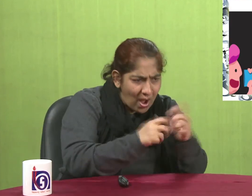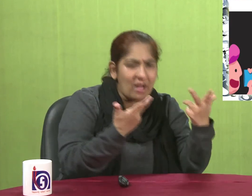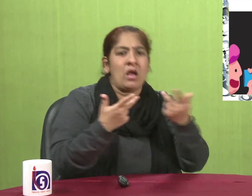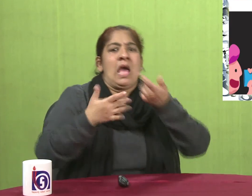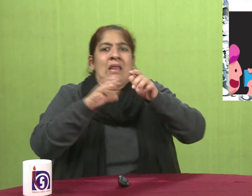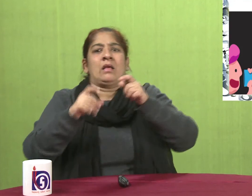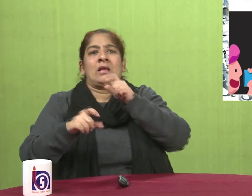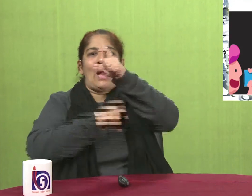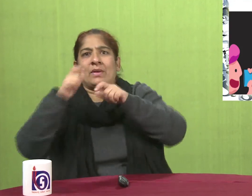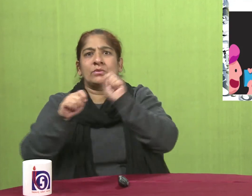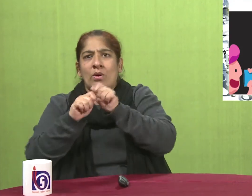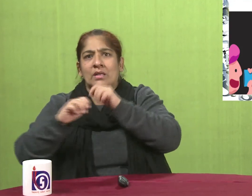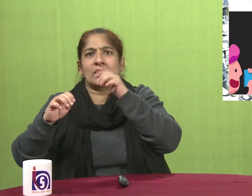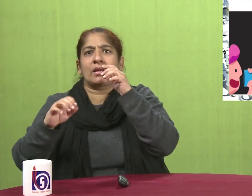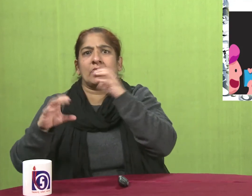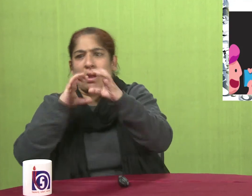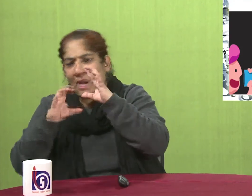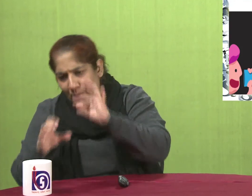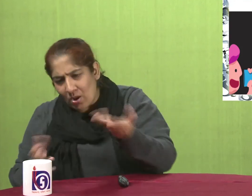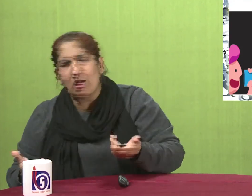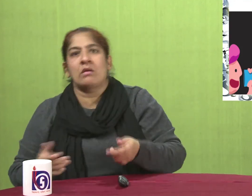which is very important in any kind of business,